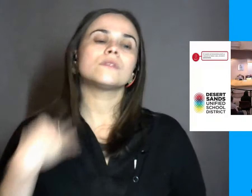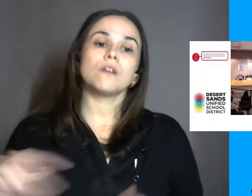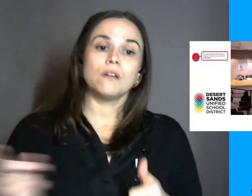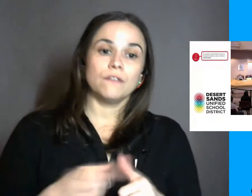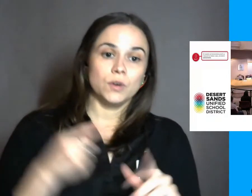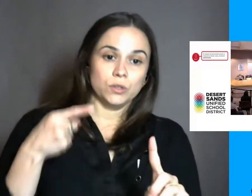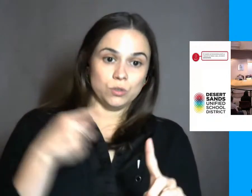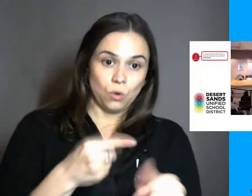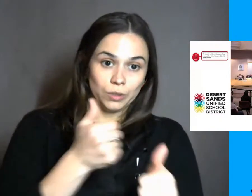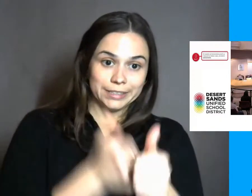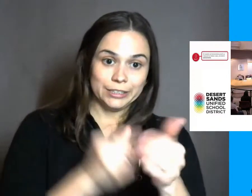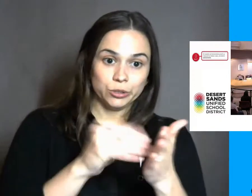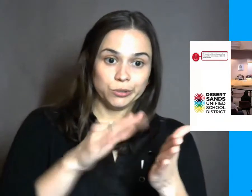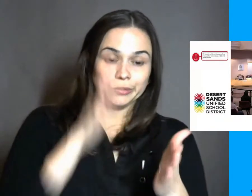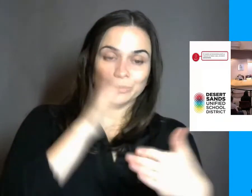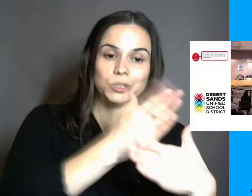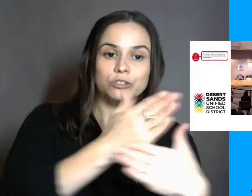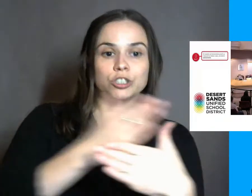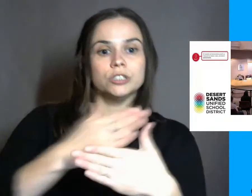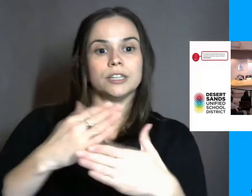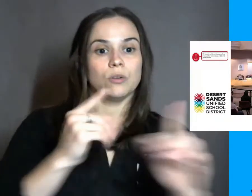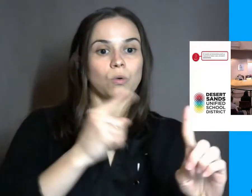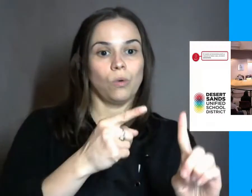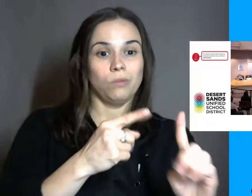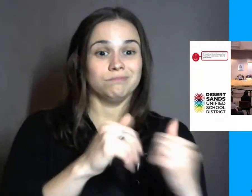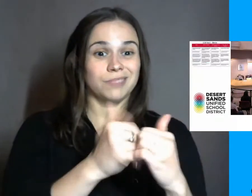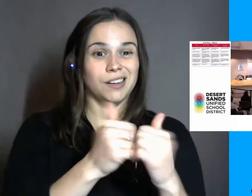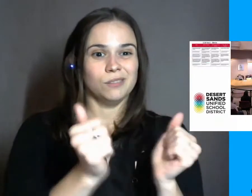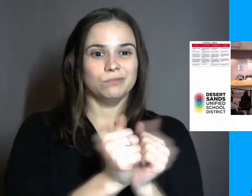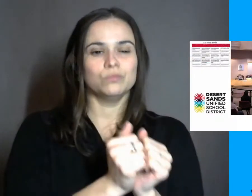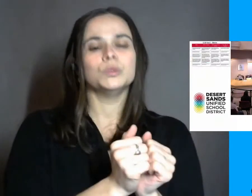federal, state, and district assessments.